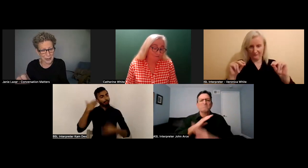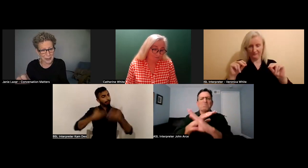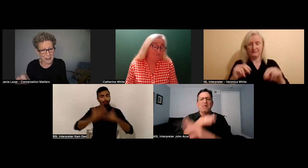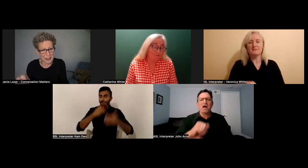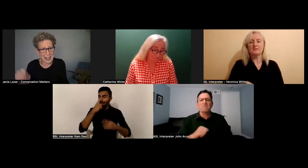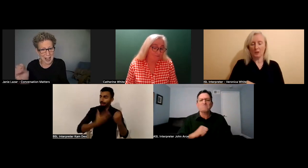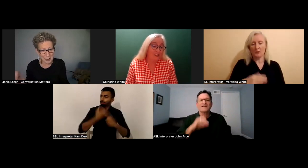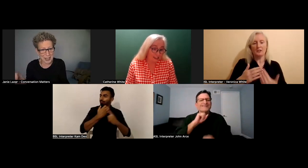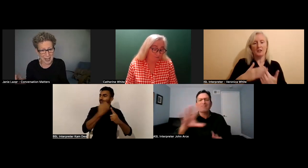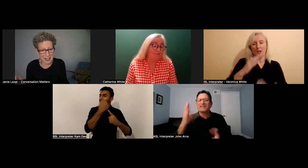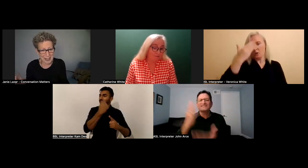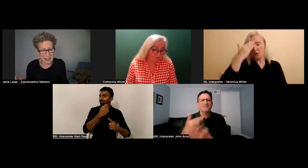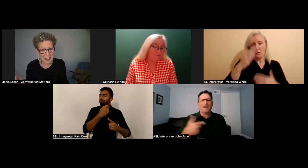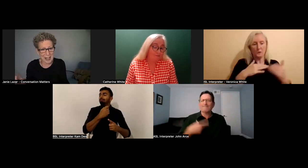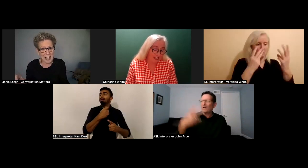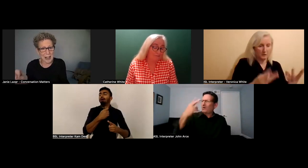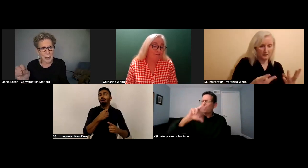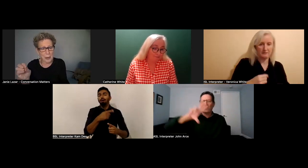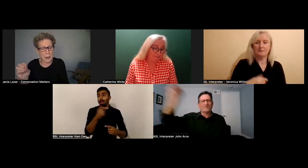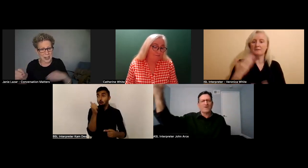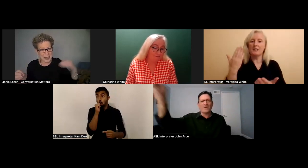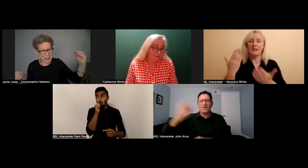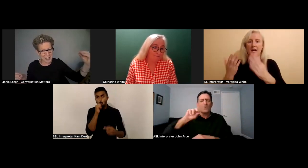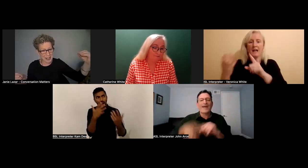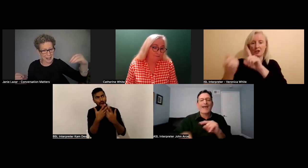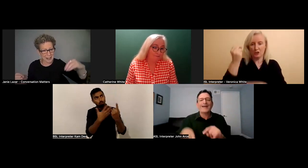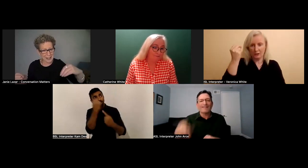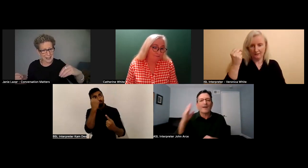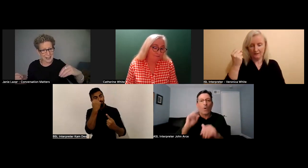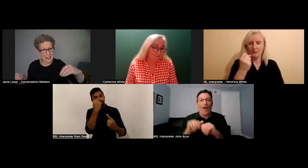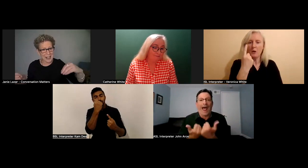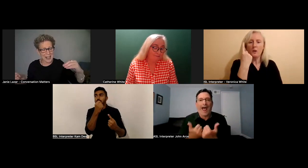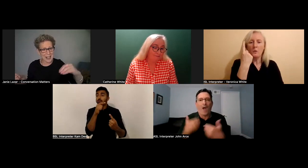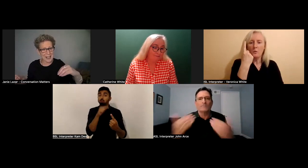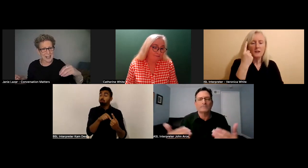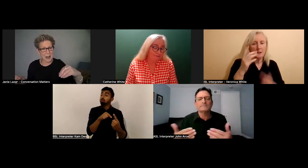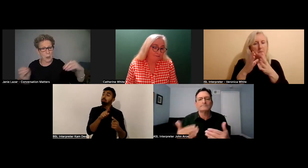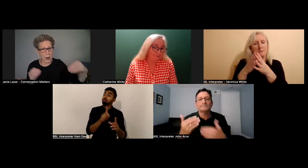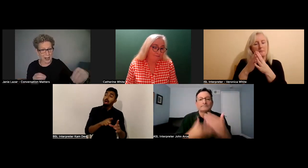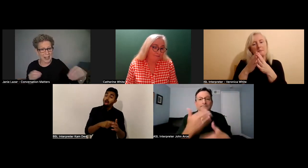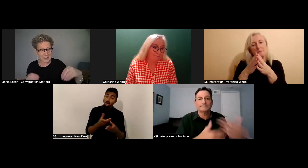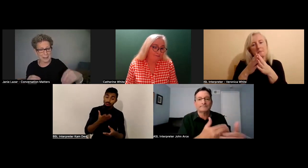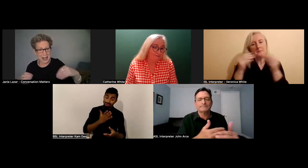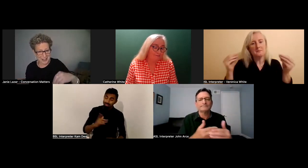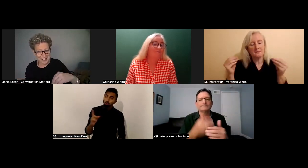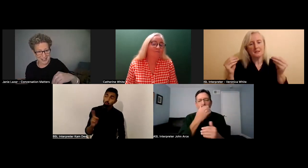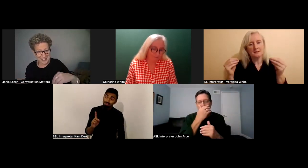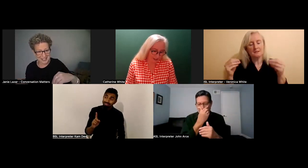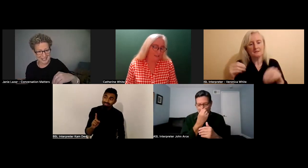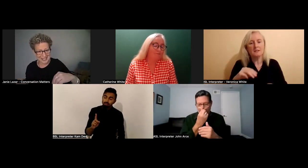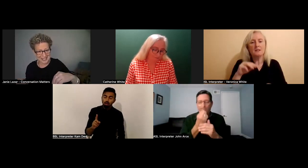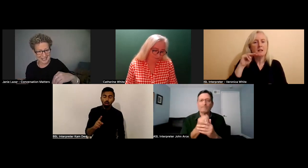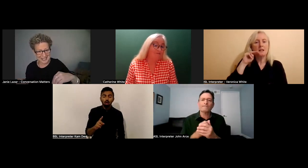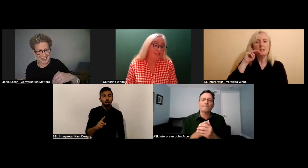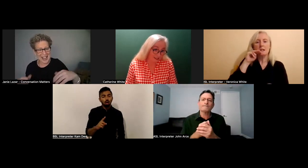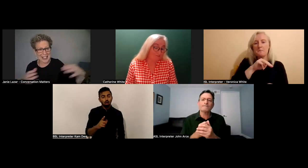want and how to get it. Yeah. What is missing is why it matters.